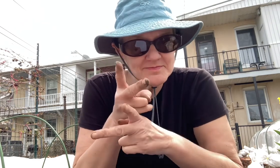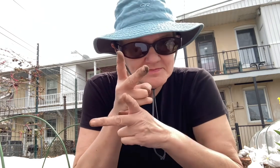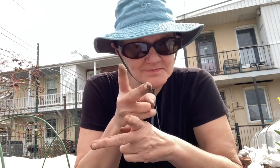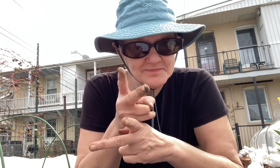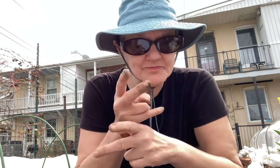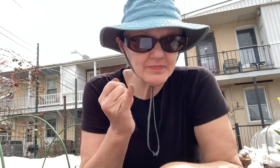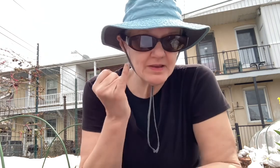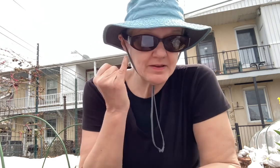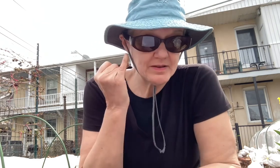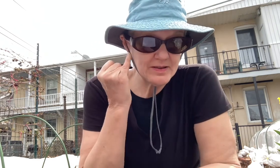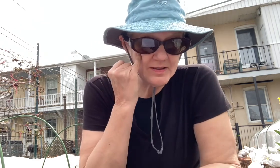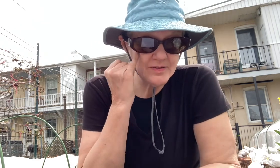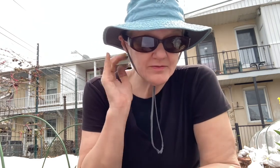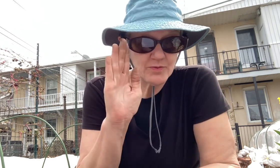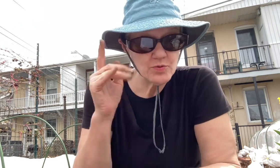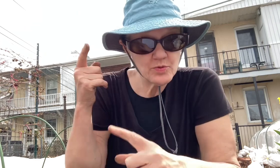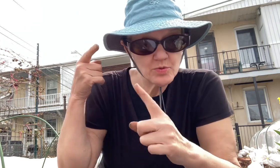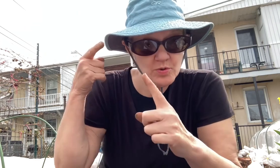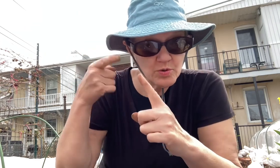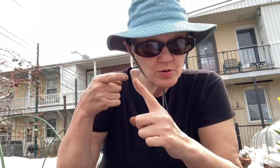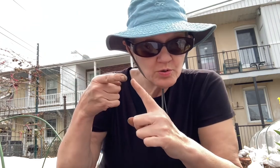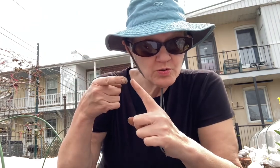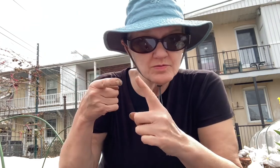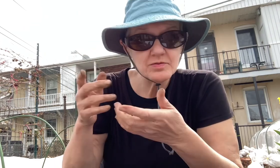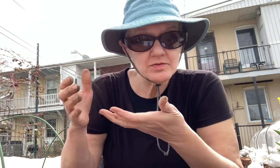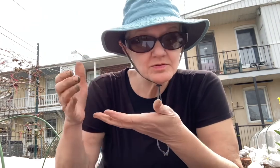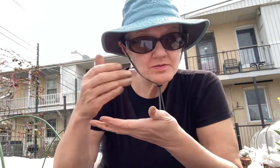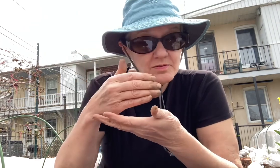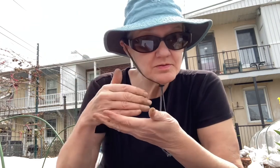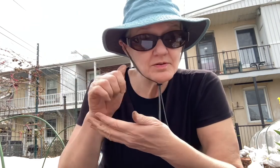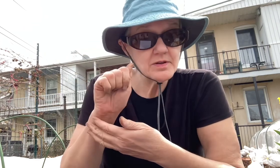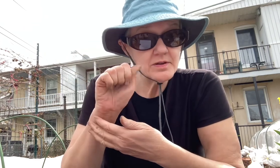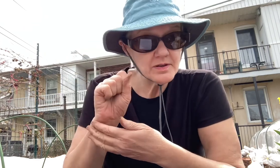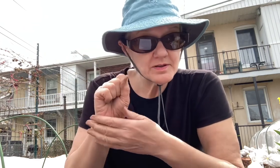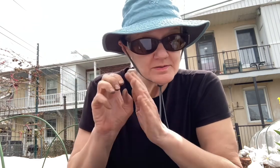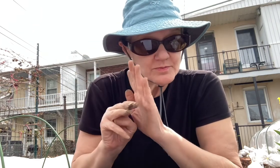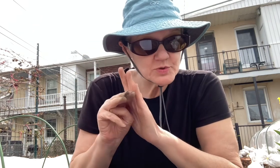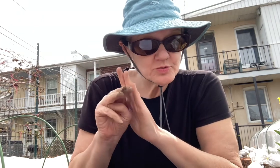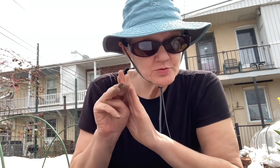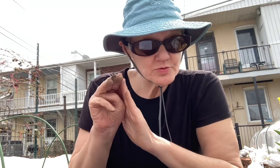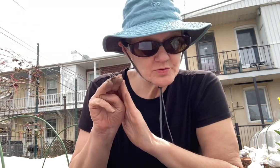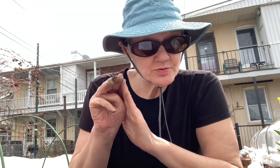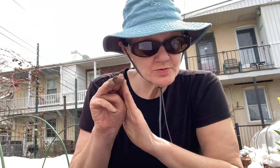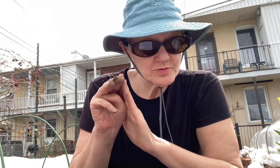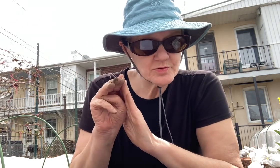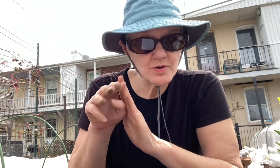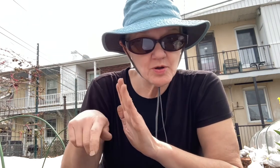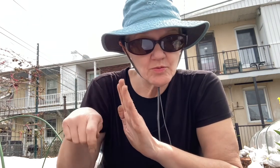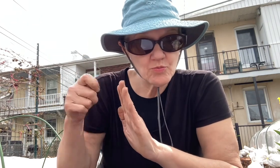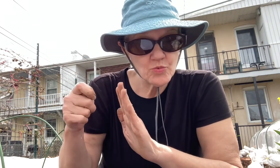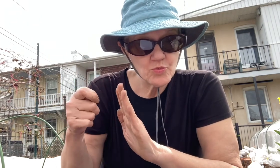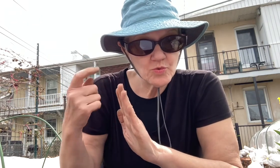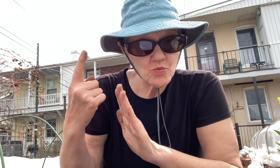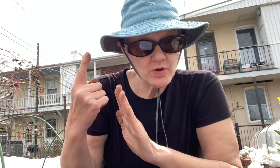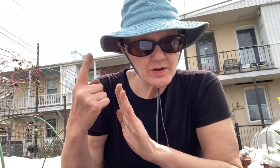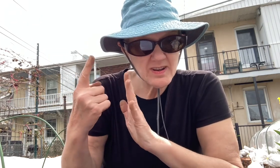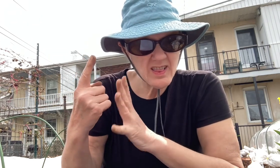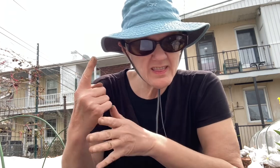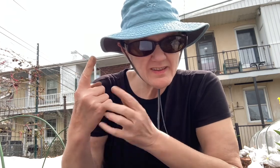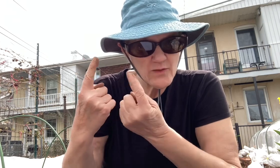said, be careful, because if your goal is to collect them as they mature, pull the biggest beet and leave